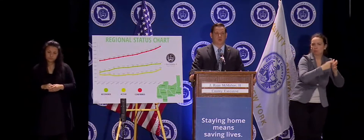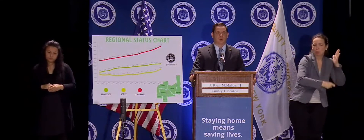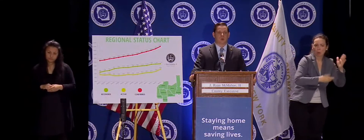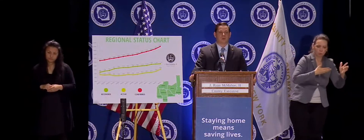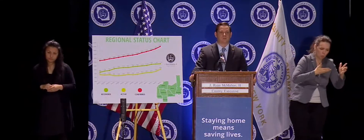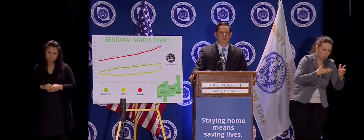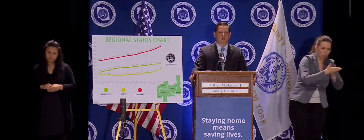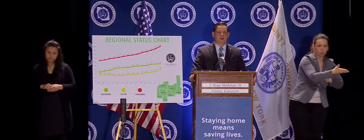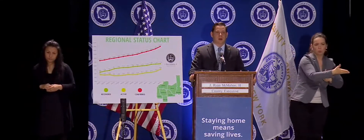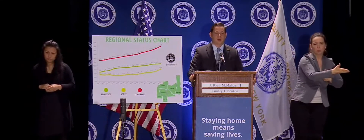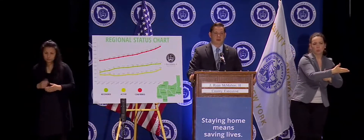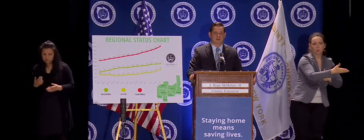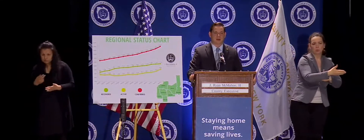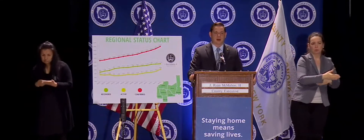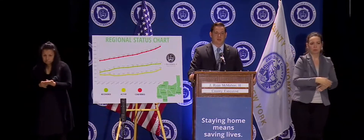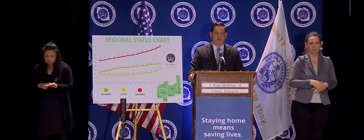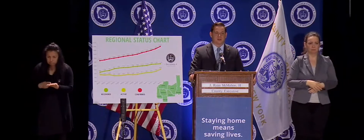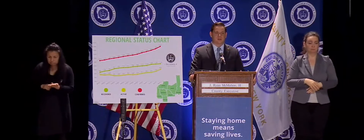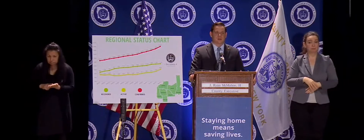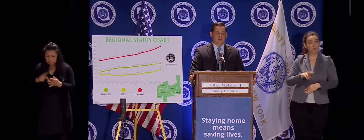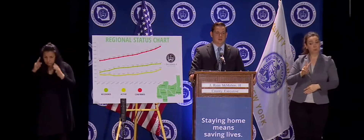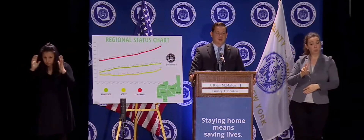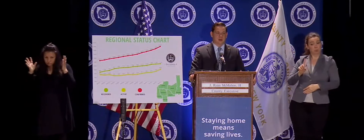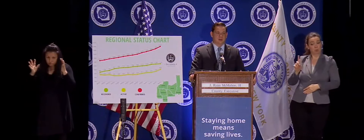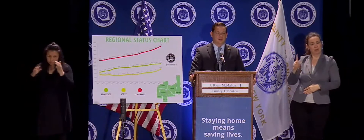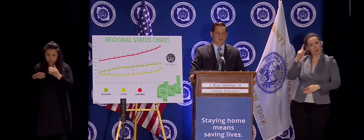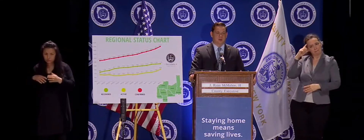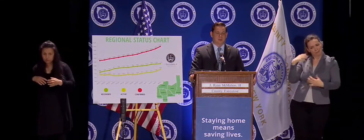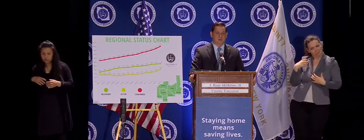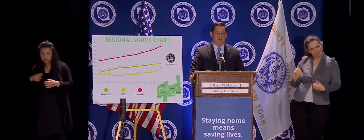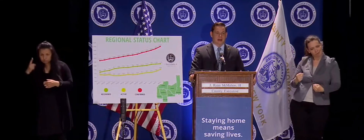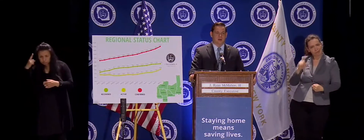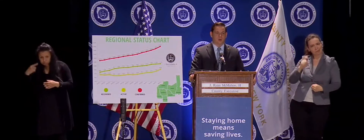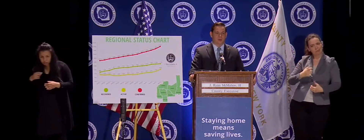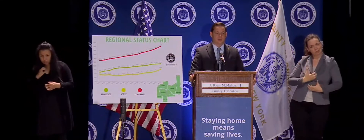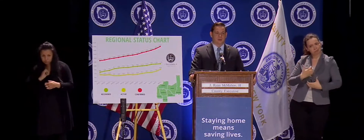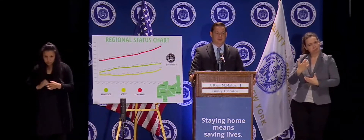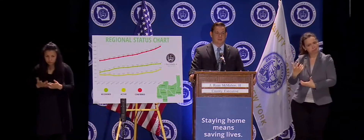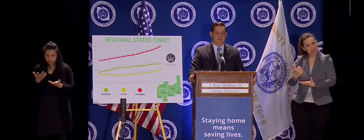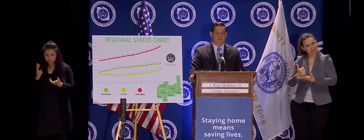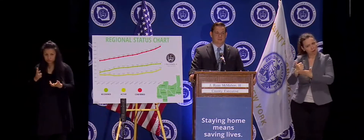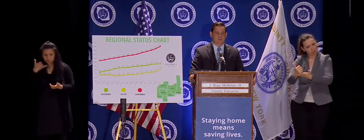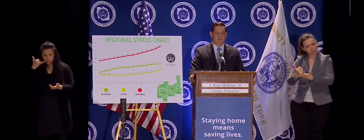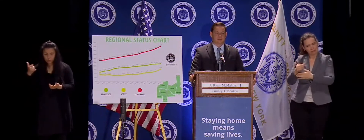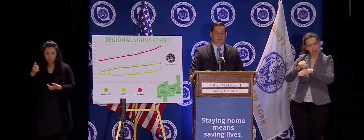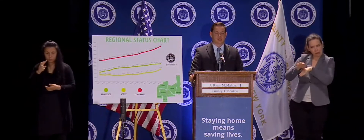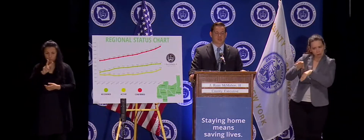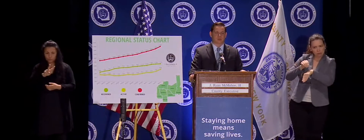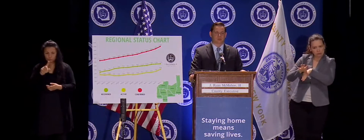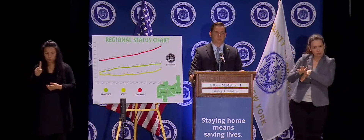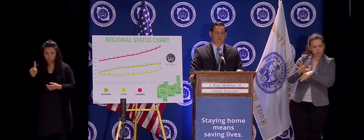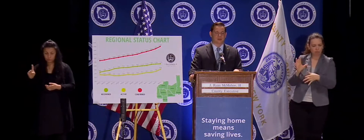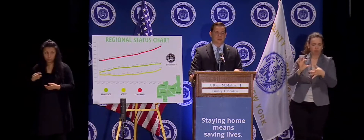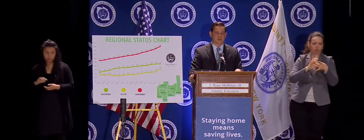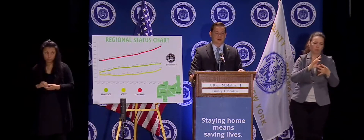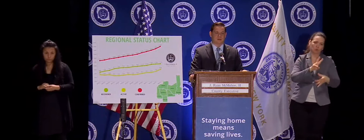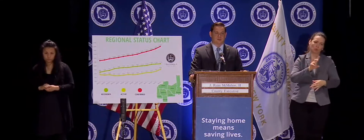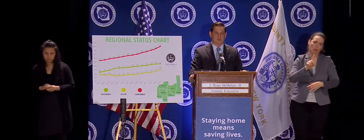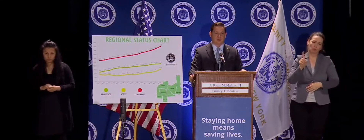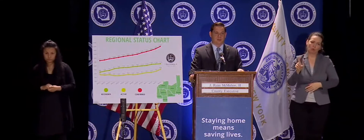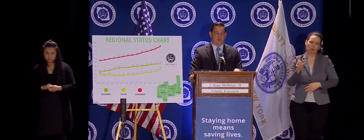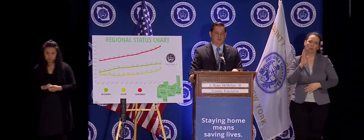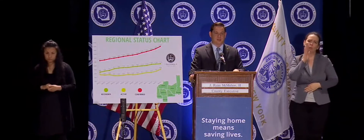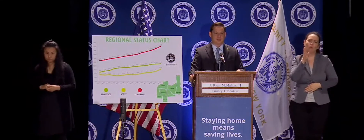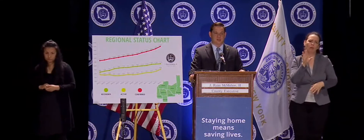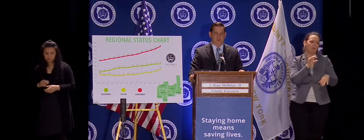support, 211. Mental health is becoming an ongoing issue. It's tough.